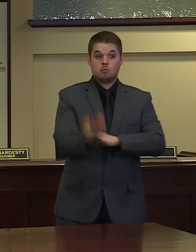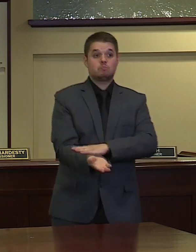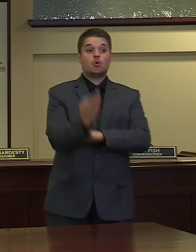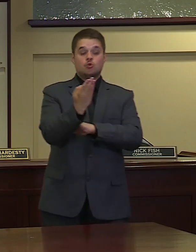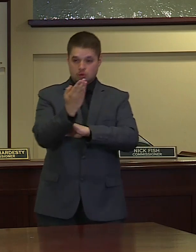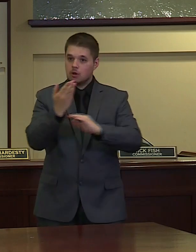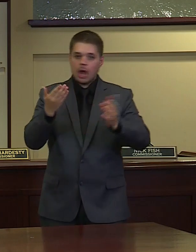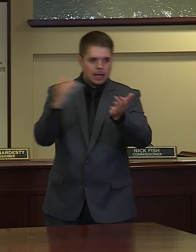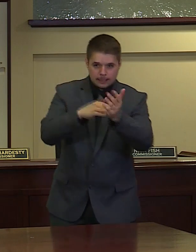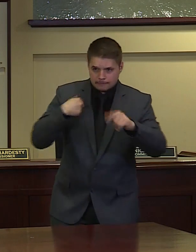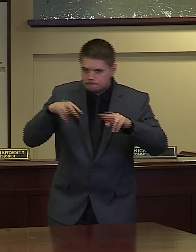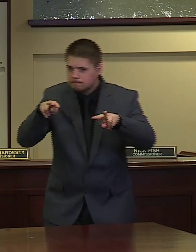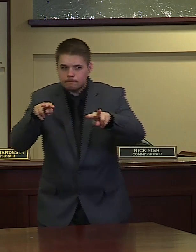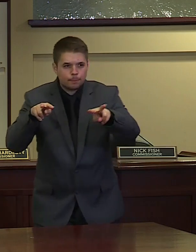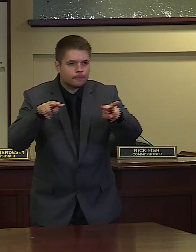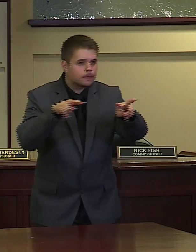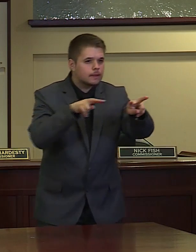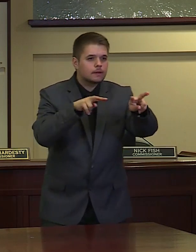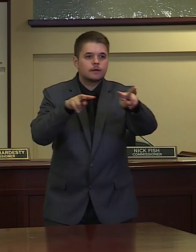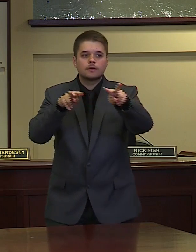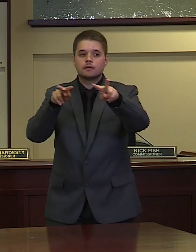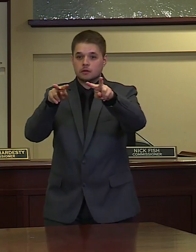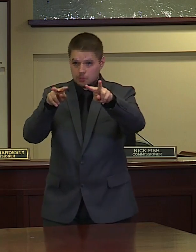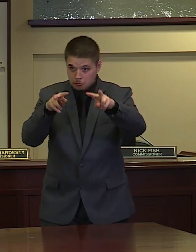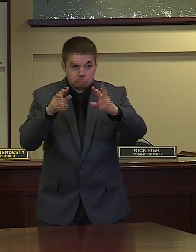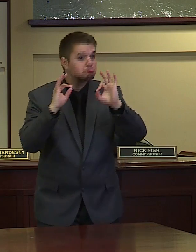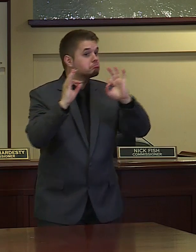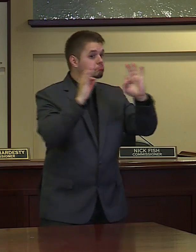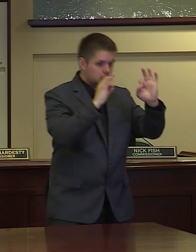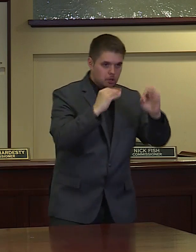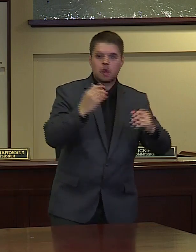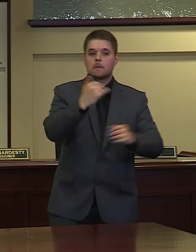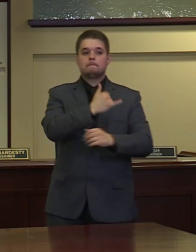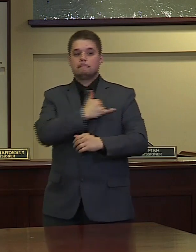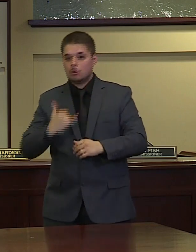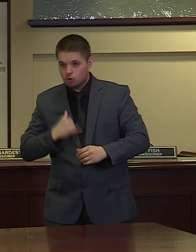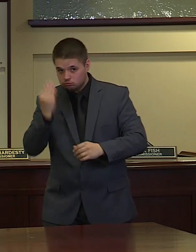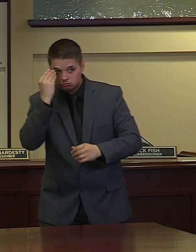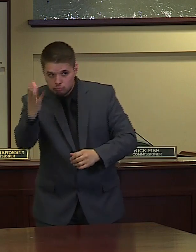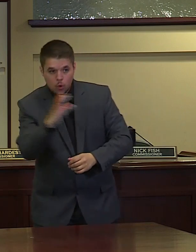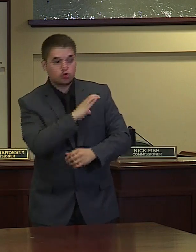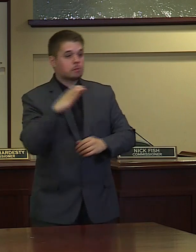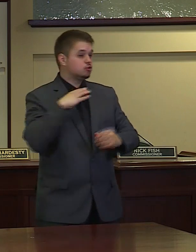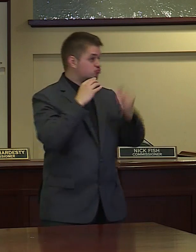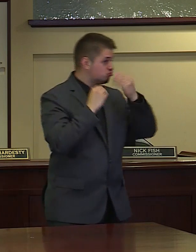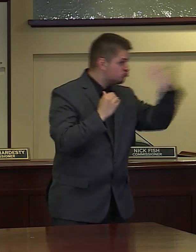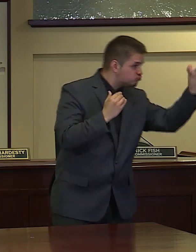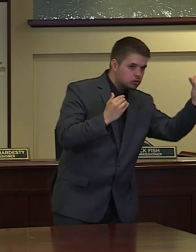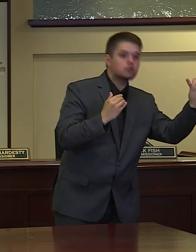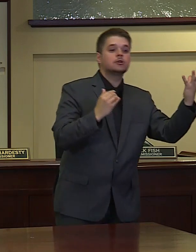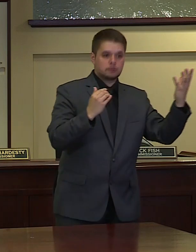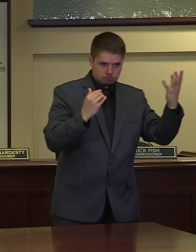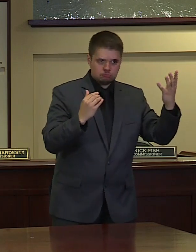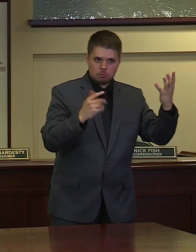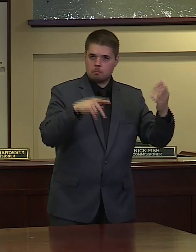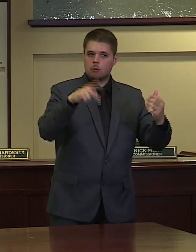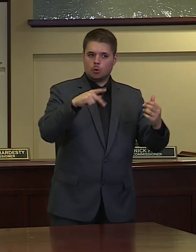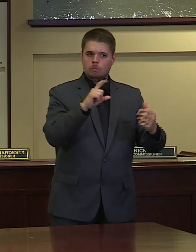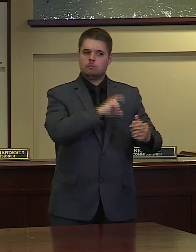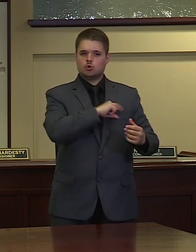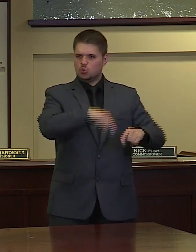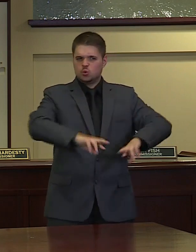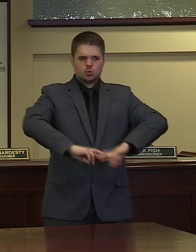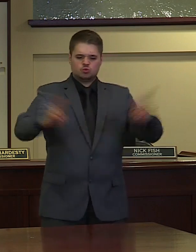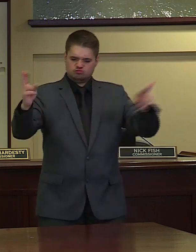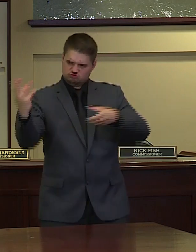reporting to do. Needed to make sure the mayor knew, Commissioner Hardesty knew what really happened last night. Portland Police Bureau was already on top of it. It